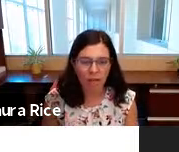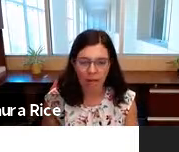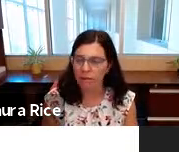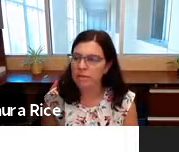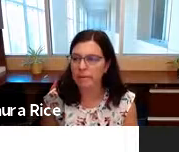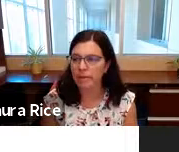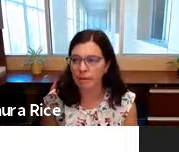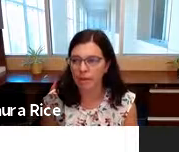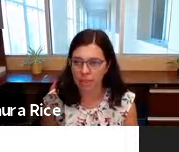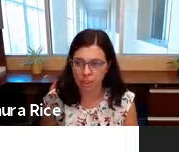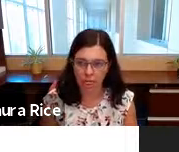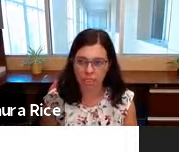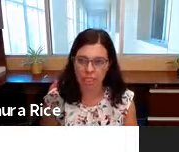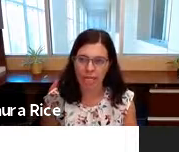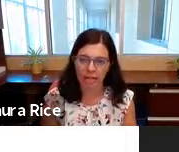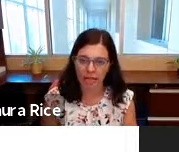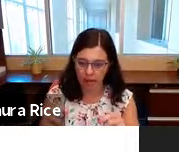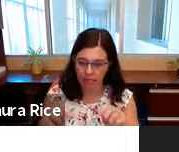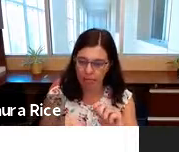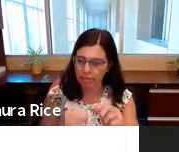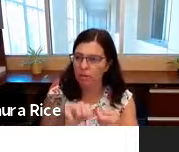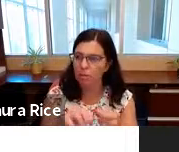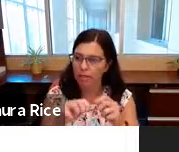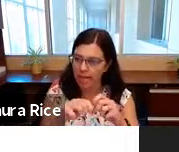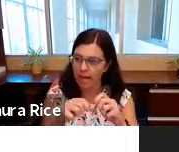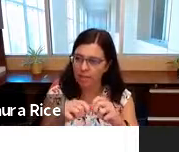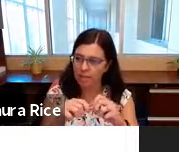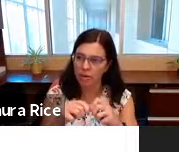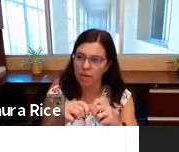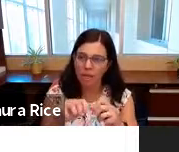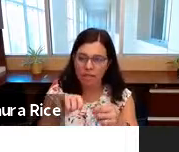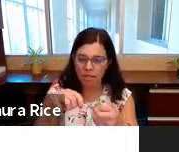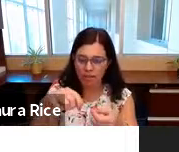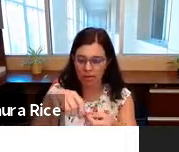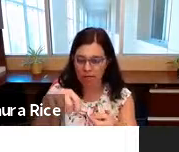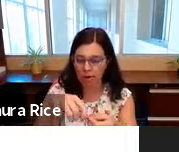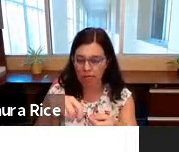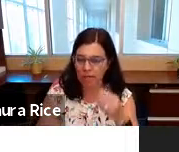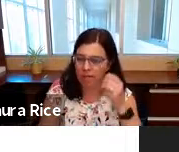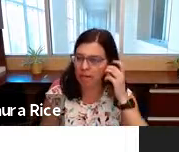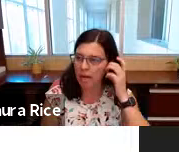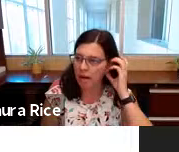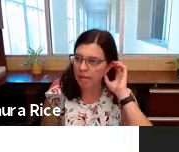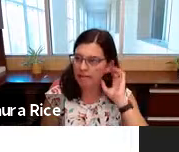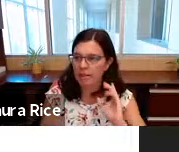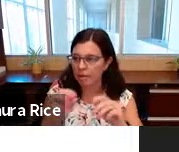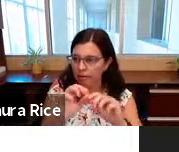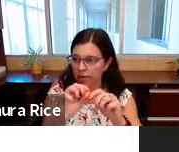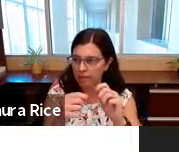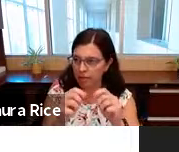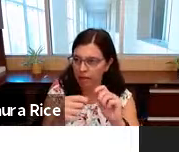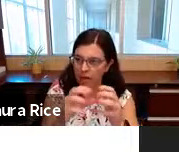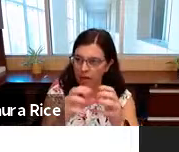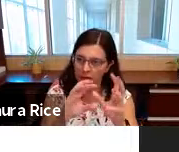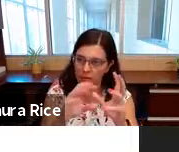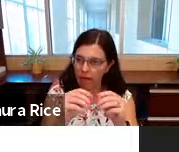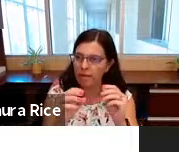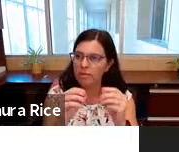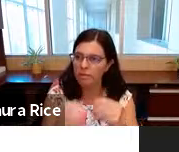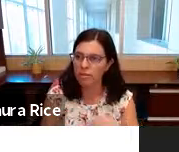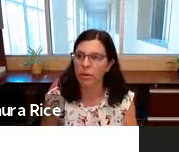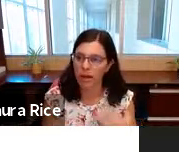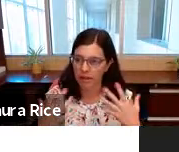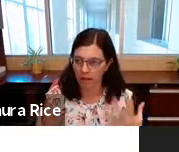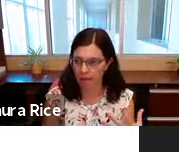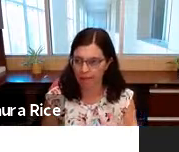off. Same thing with the charging. People didn't want to have to be messing with really small